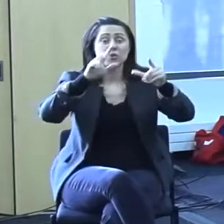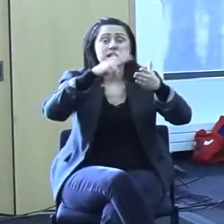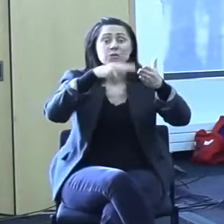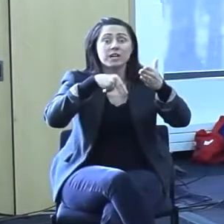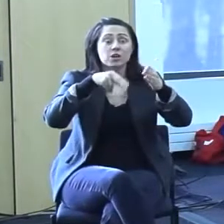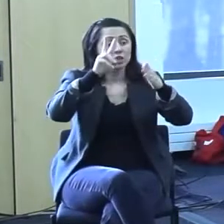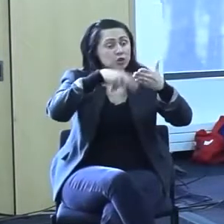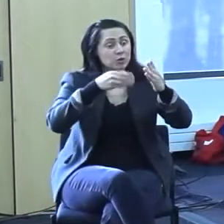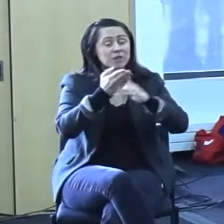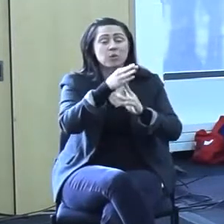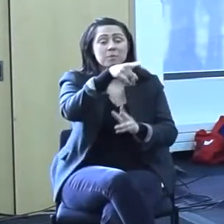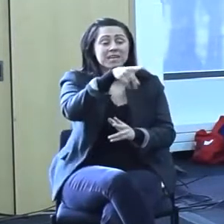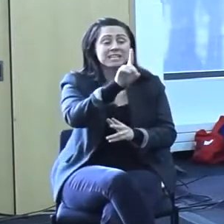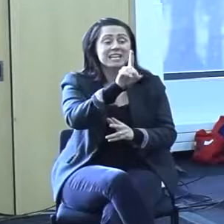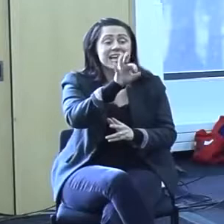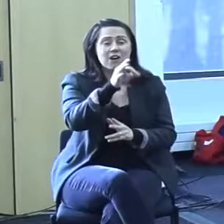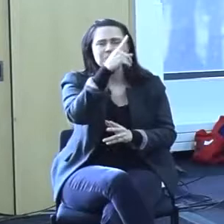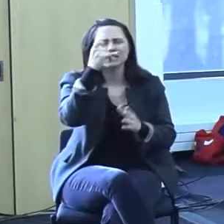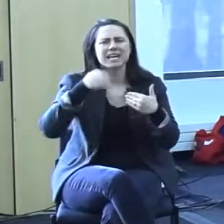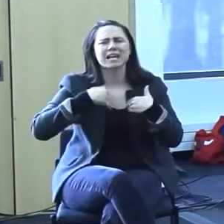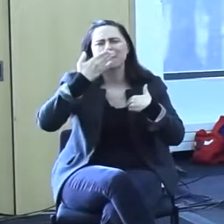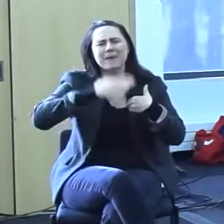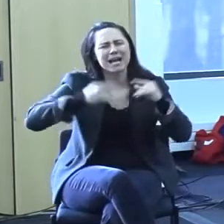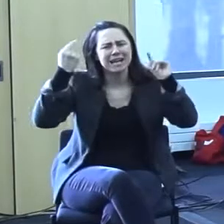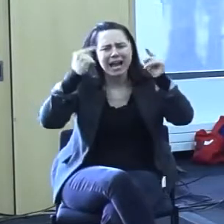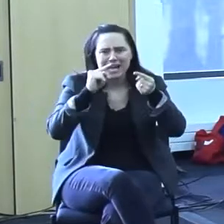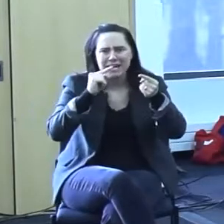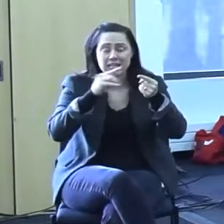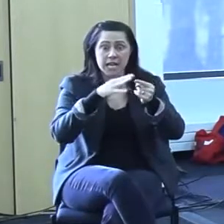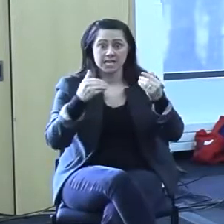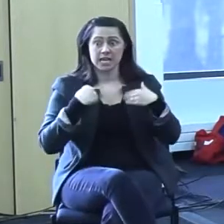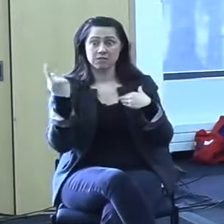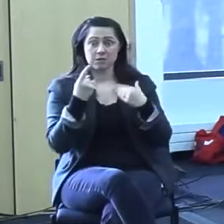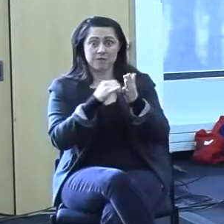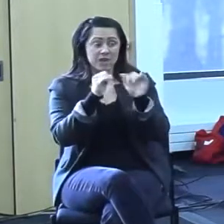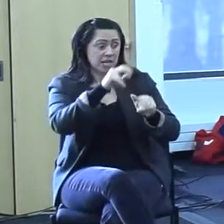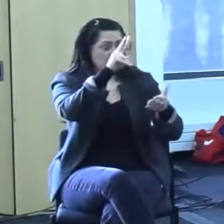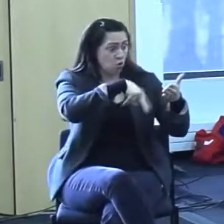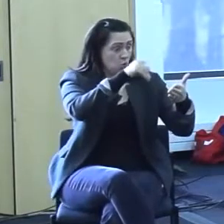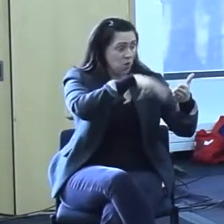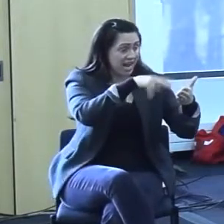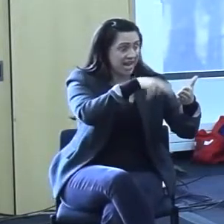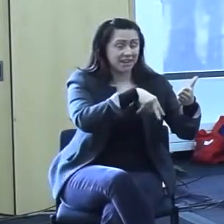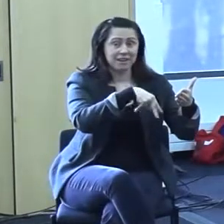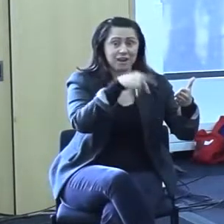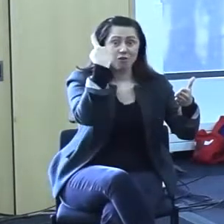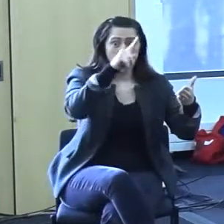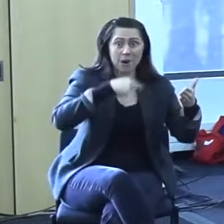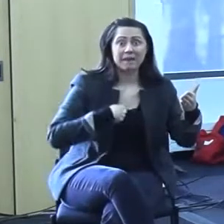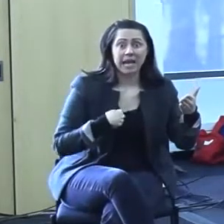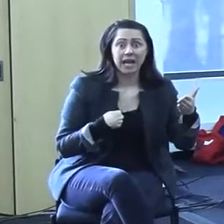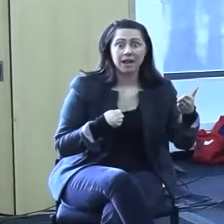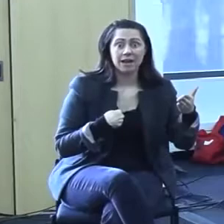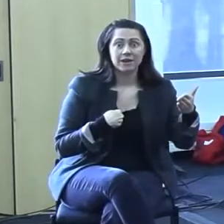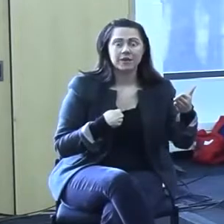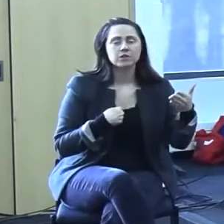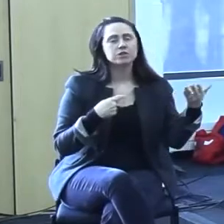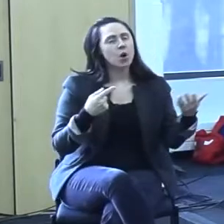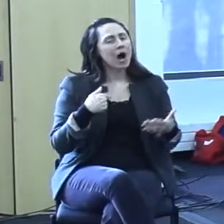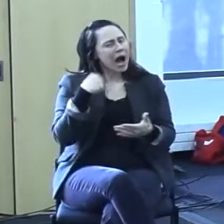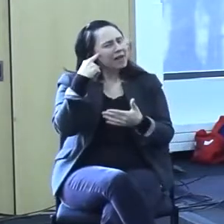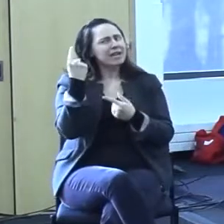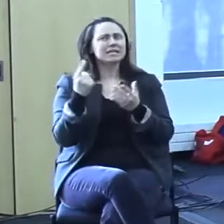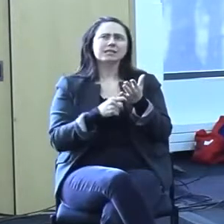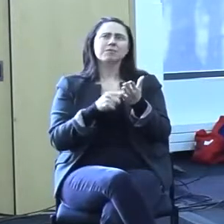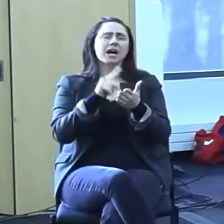through a PDF because I had just a really bad headache, and to have something that could read the audio to me. So I think sometimes